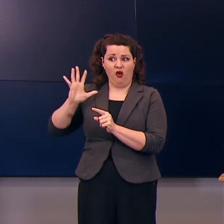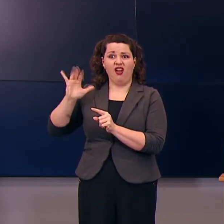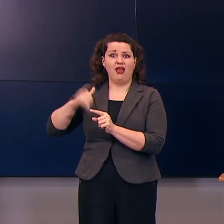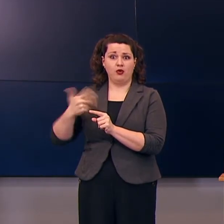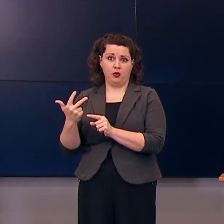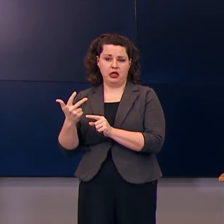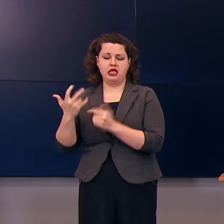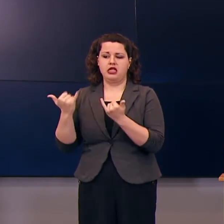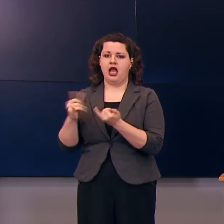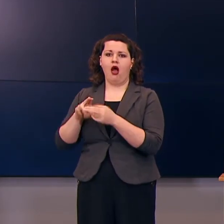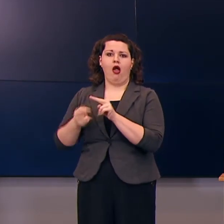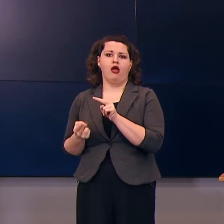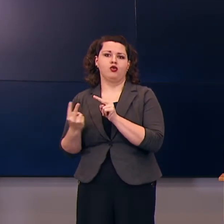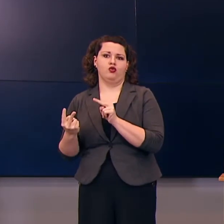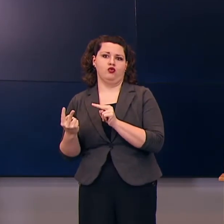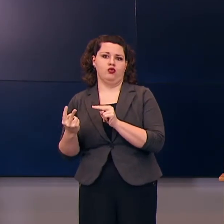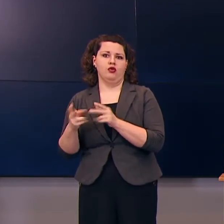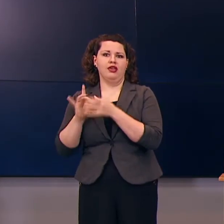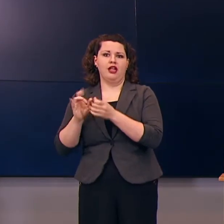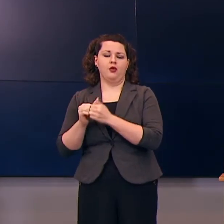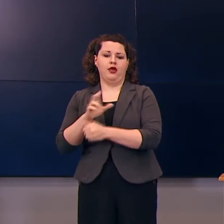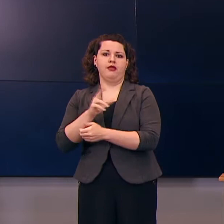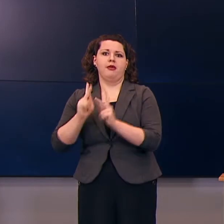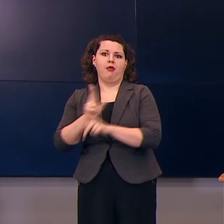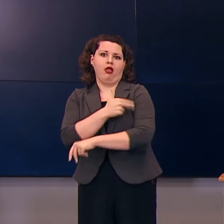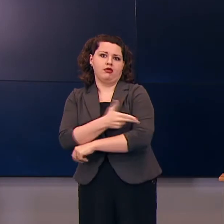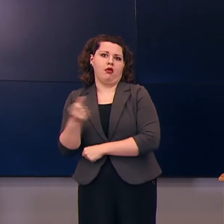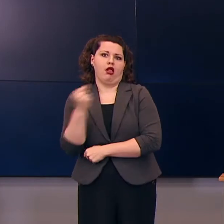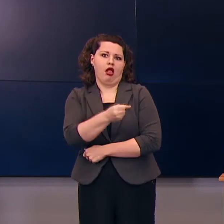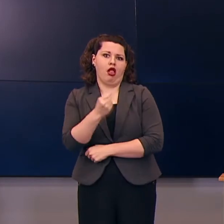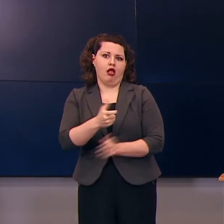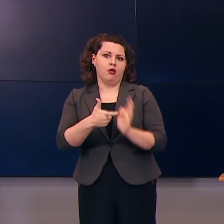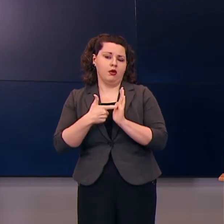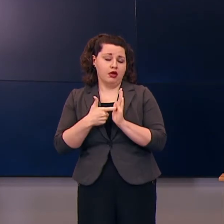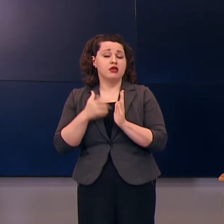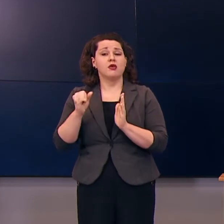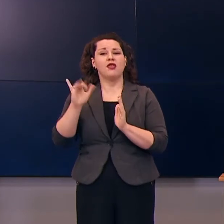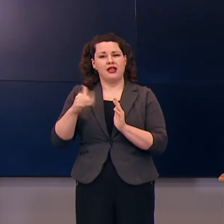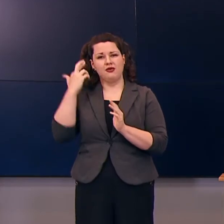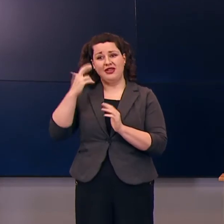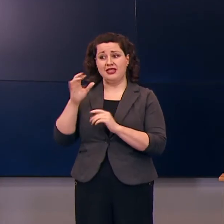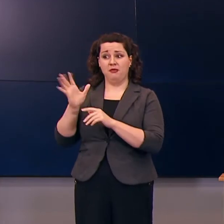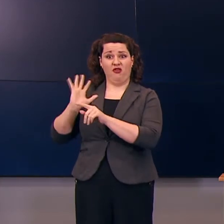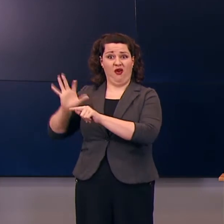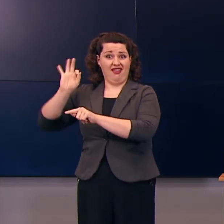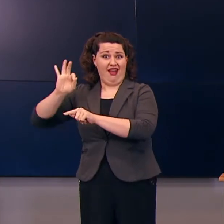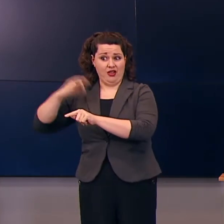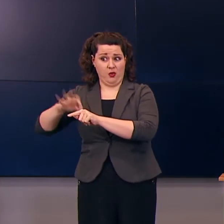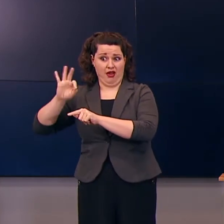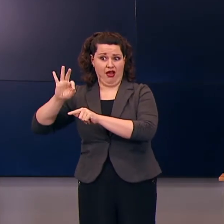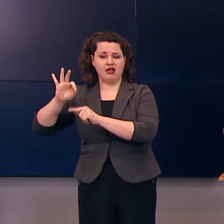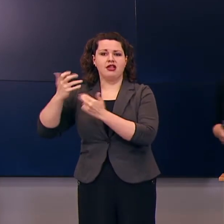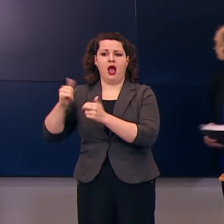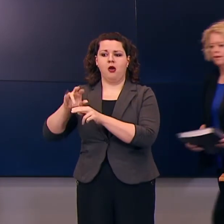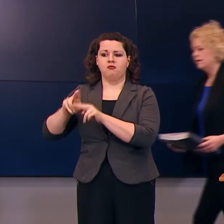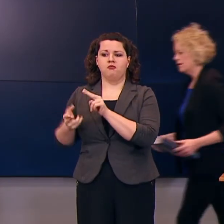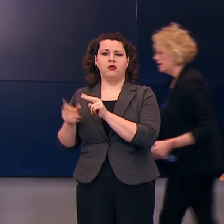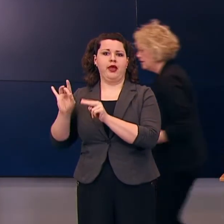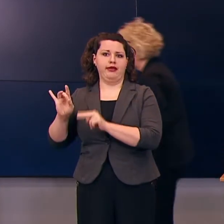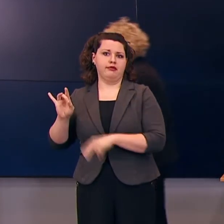2 related to the hospitalization rate. So that's why you saw the decrease from a 9 to an 8 in that particular region today.